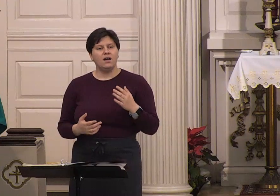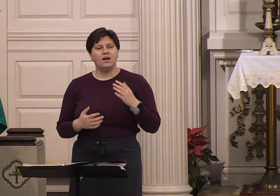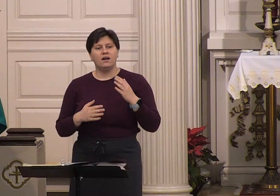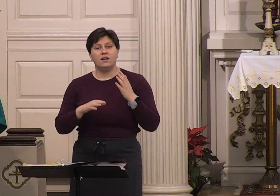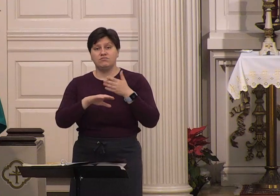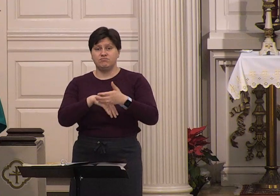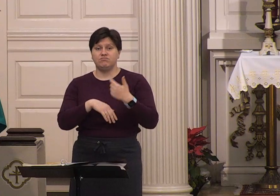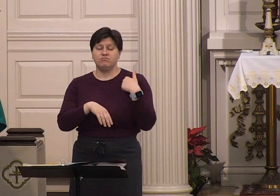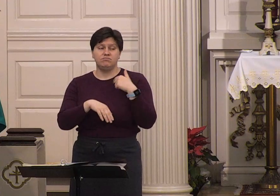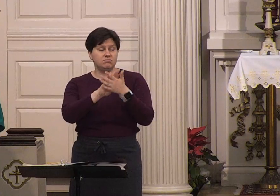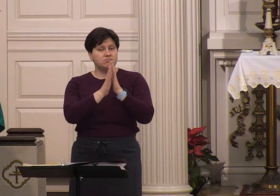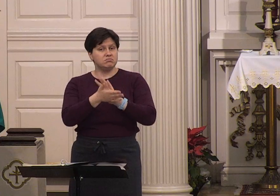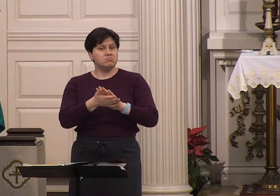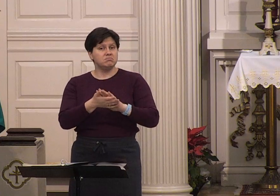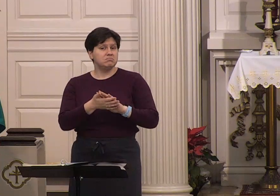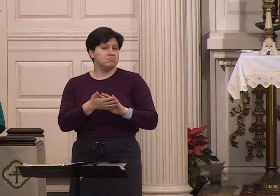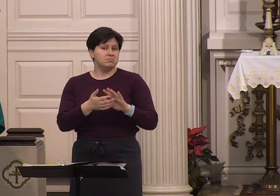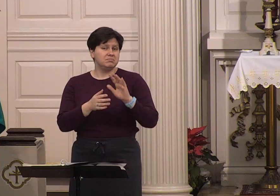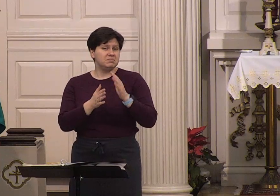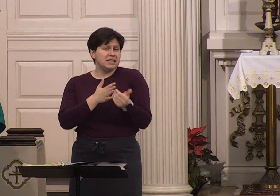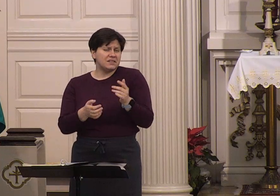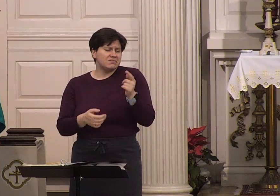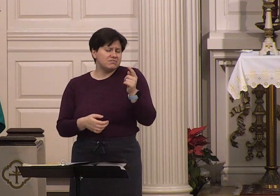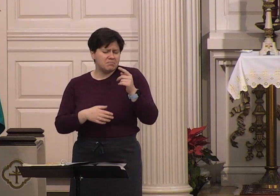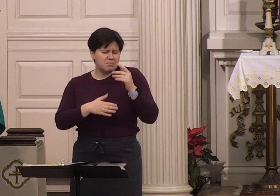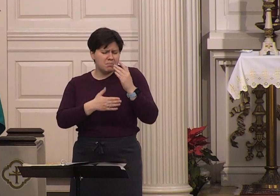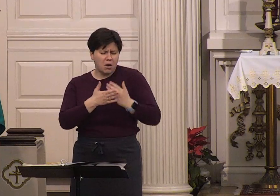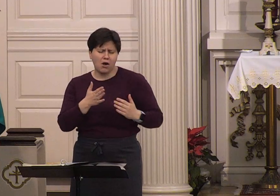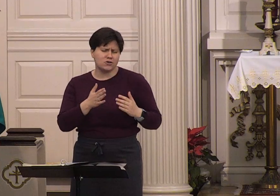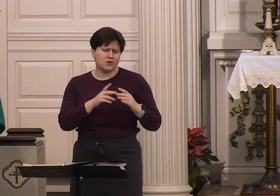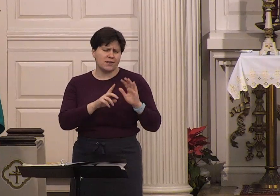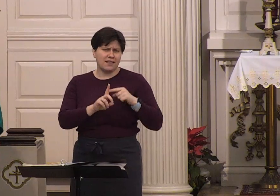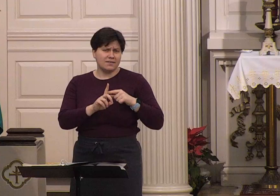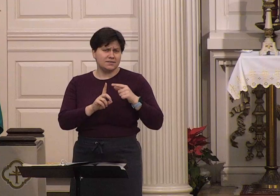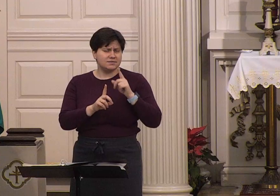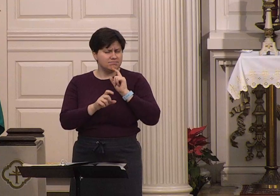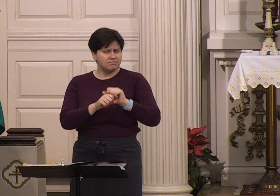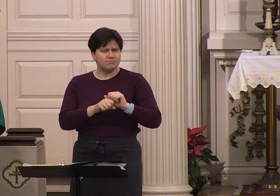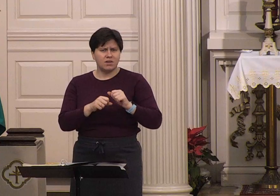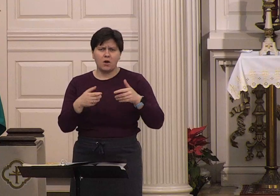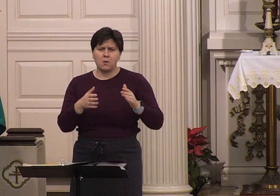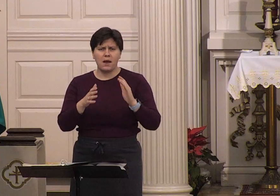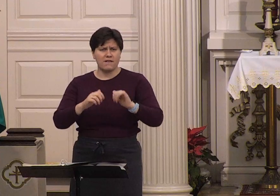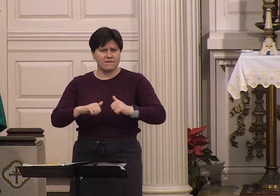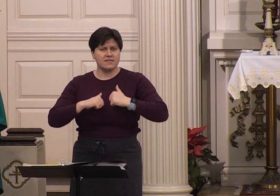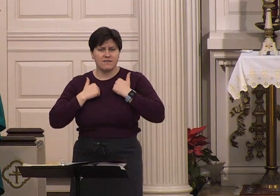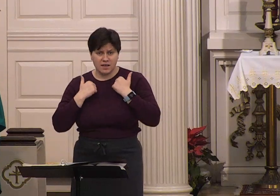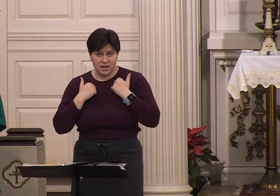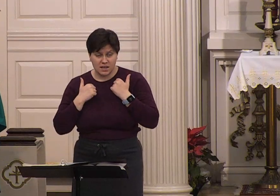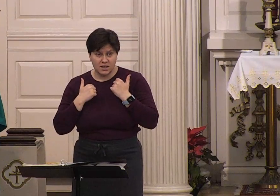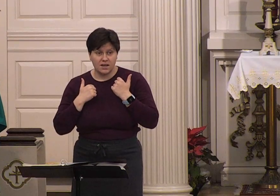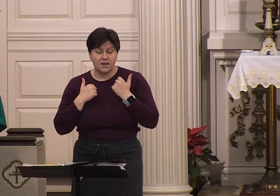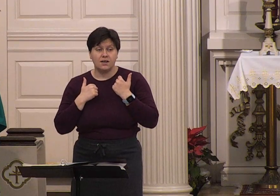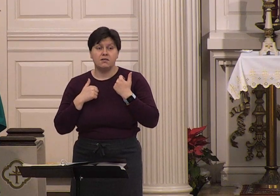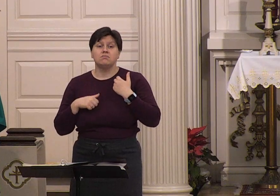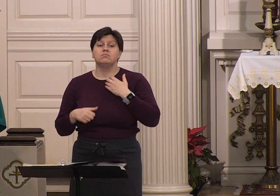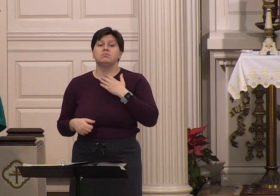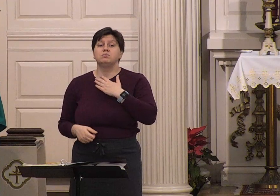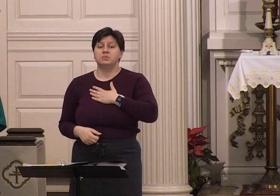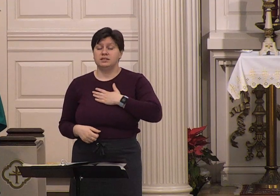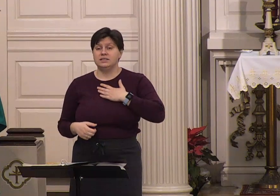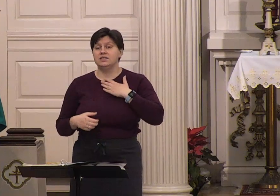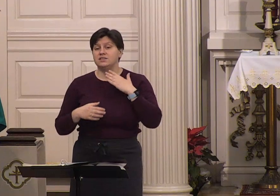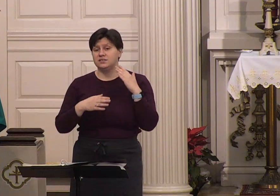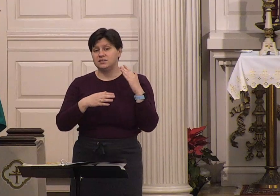half convinced that this is a way of living, please share that good